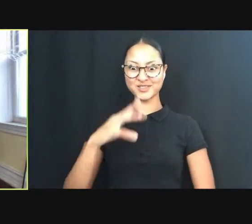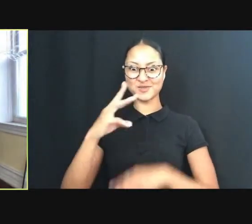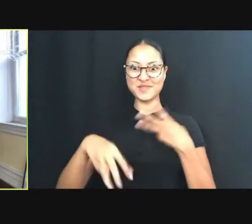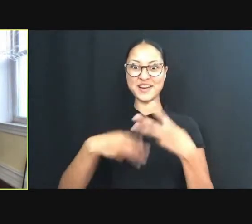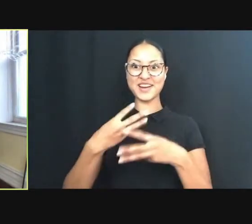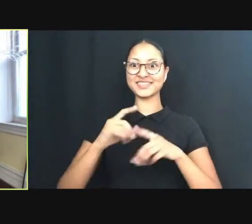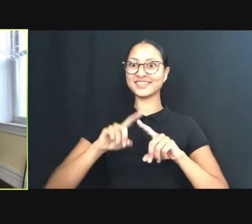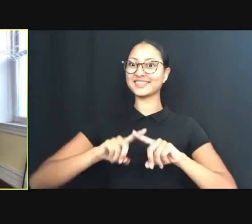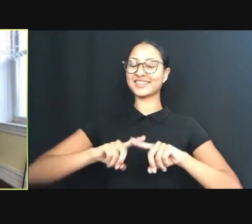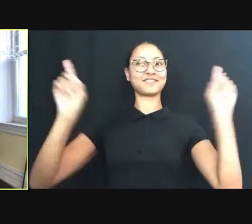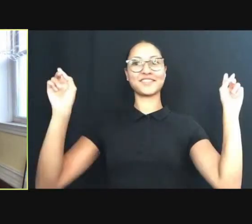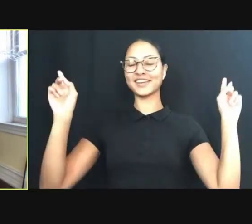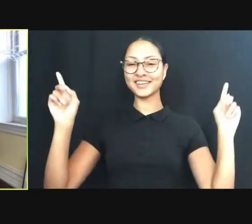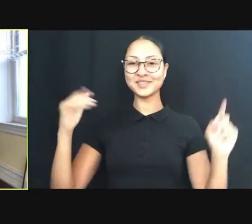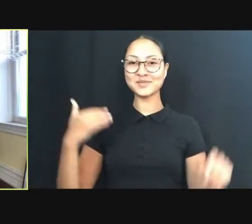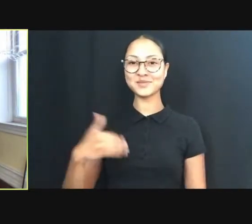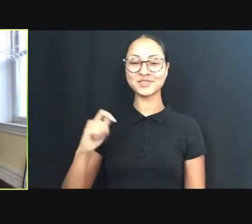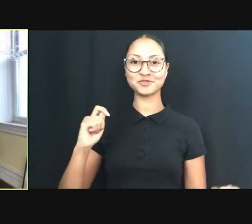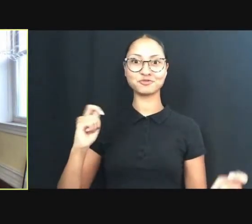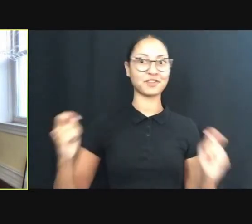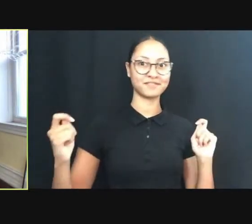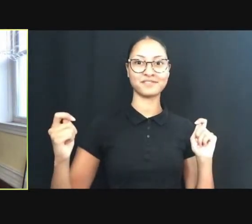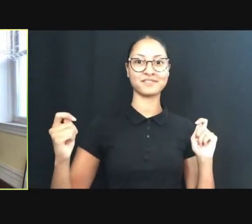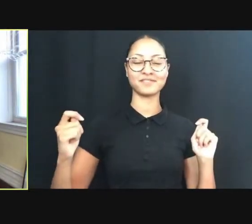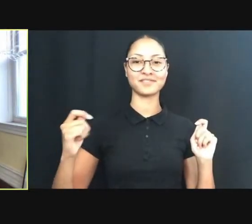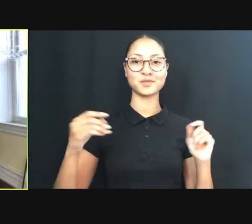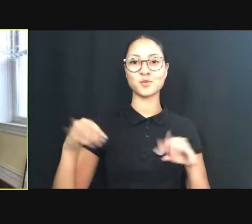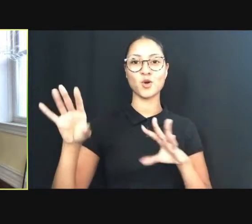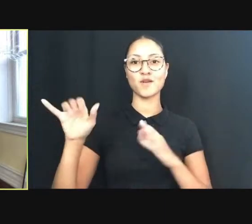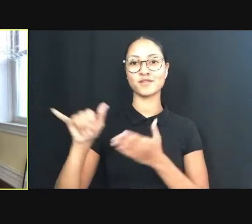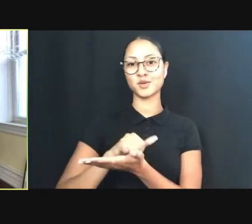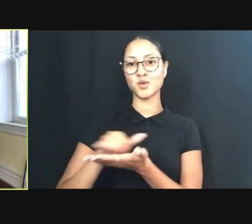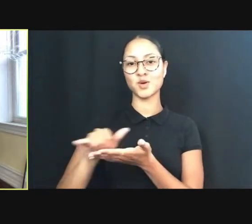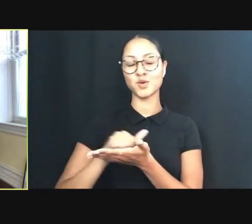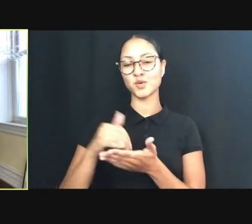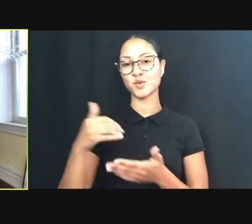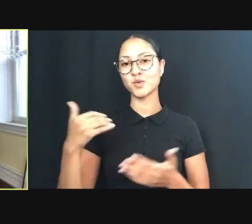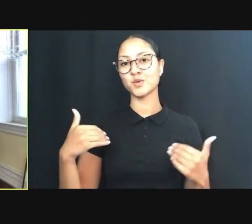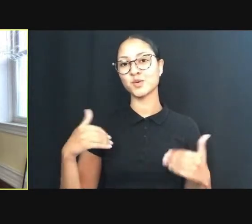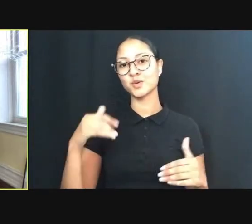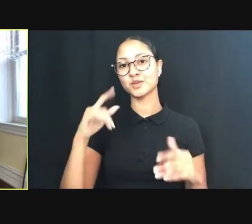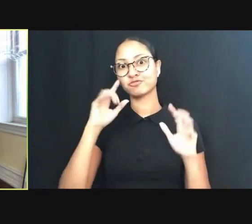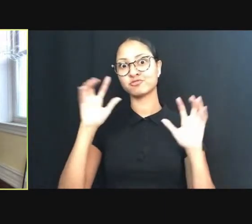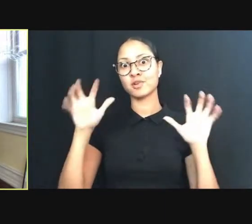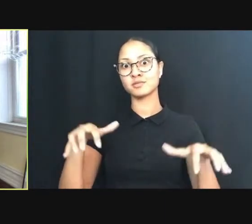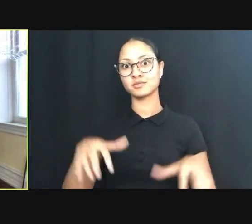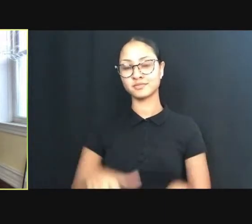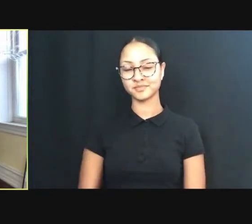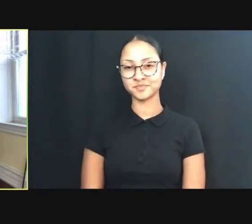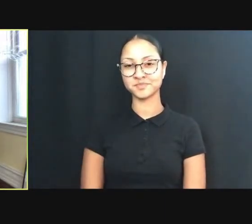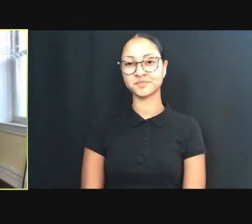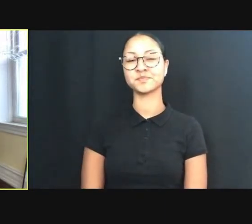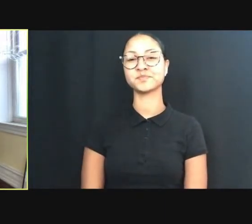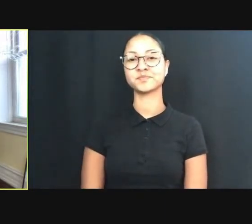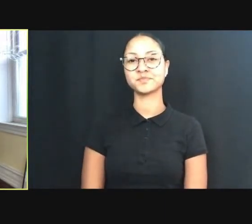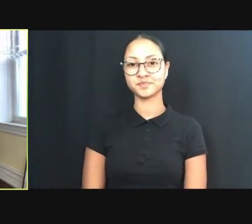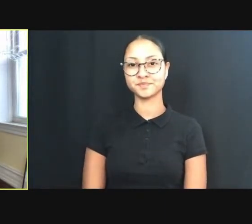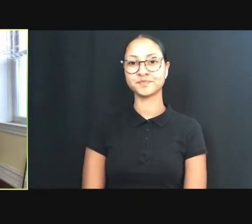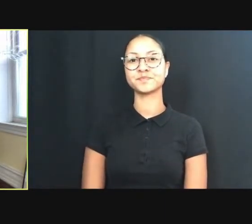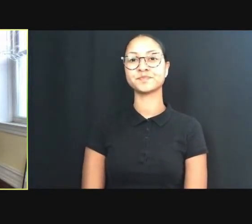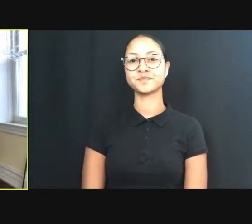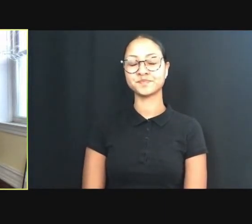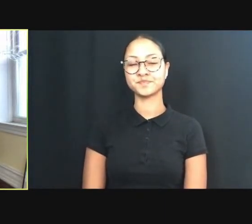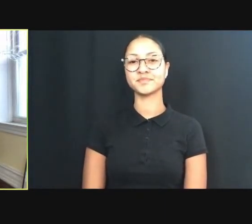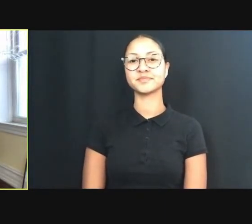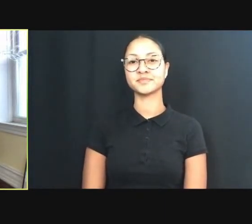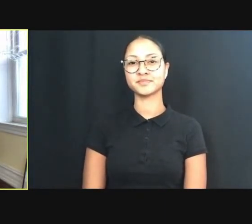it was a whole shift for me moving to New York, you know? And it'll really like squeeze the struggle and diamonds and